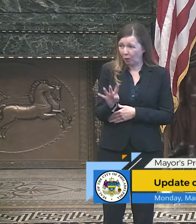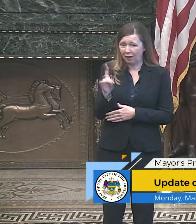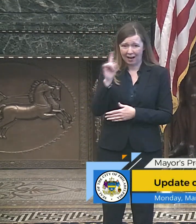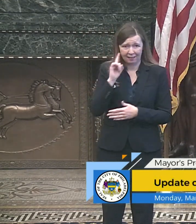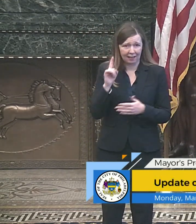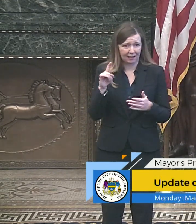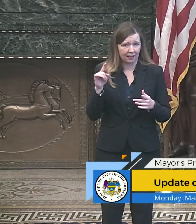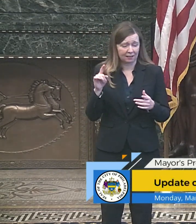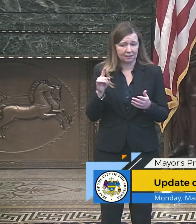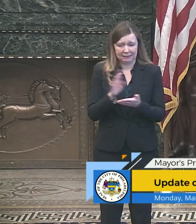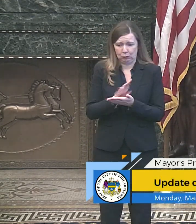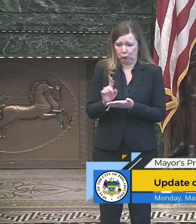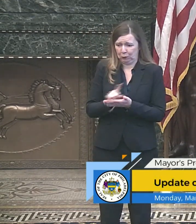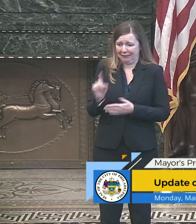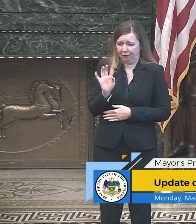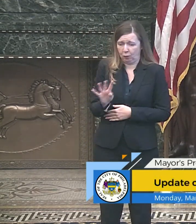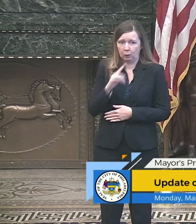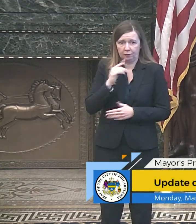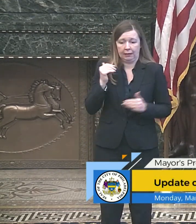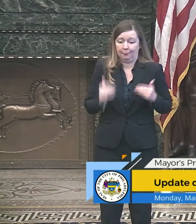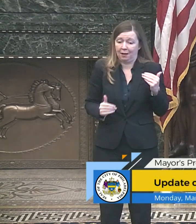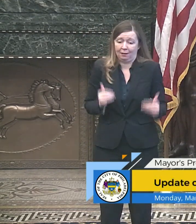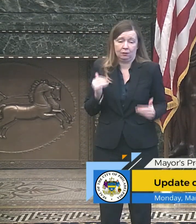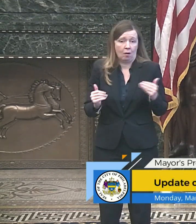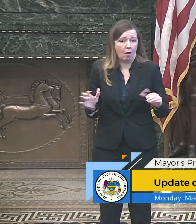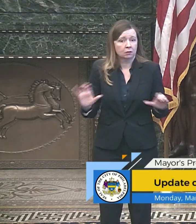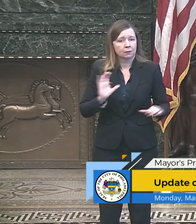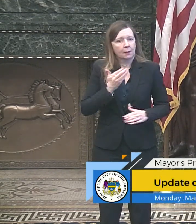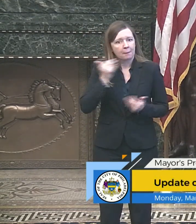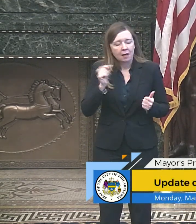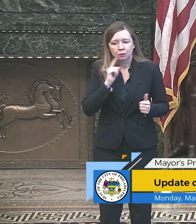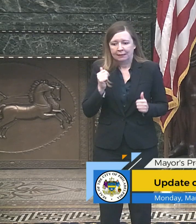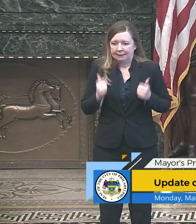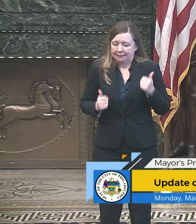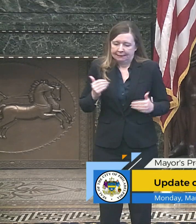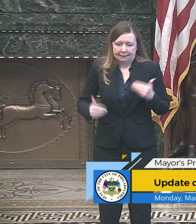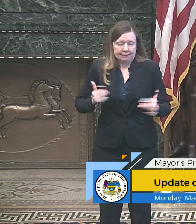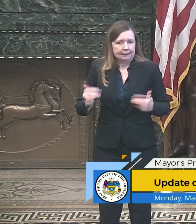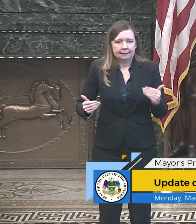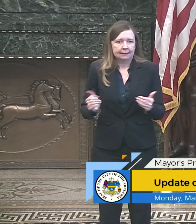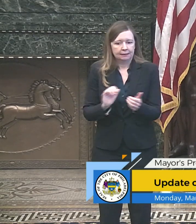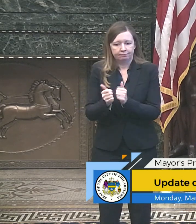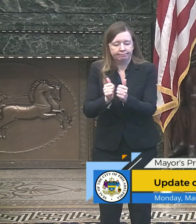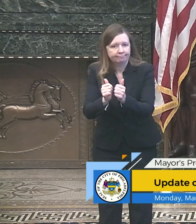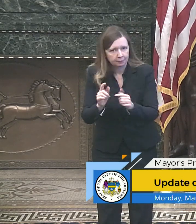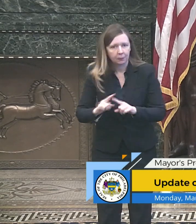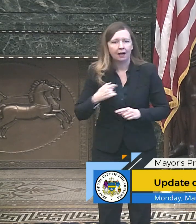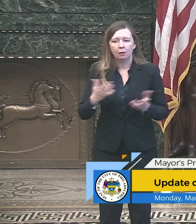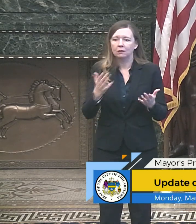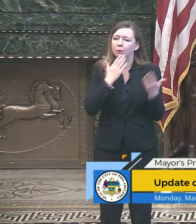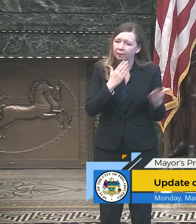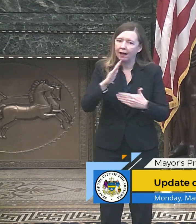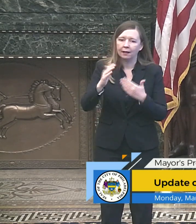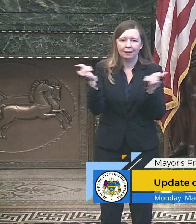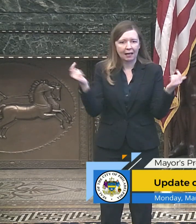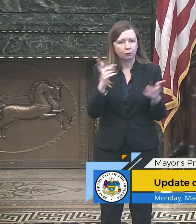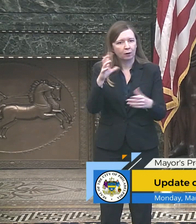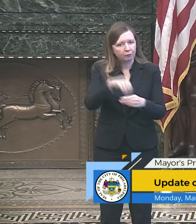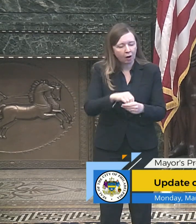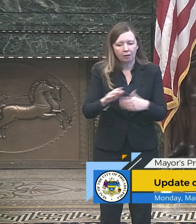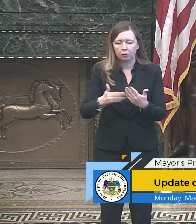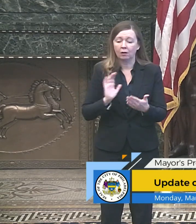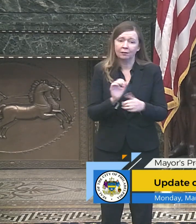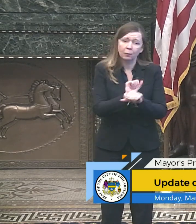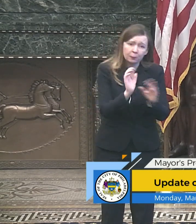this. We're plugging along, doing our best to keep ahead of everything. And I want to thank all involved, all our